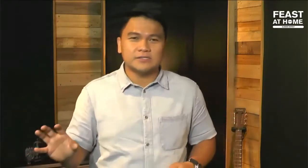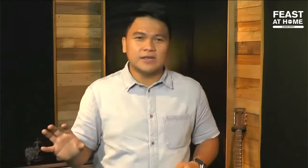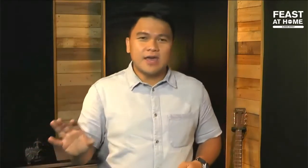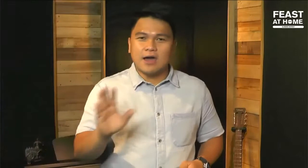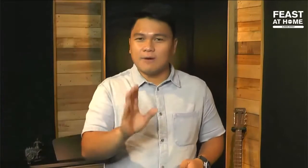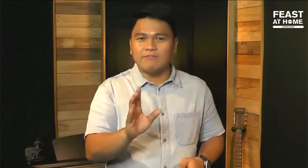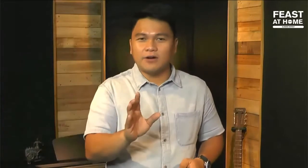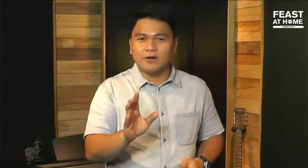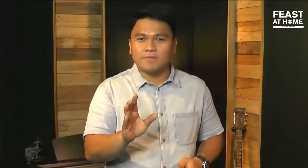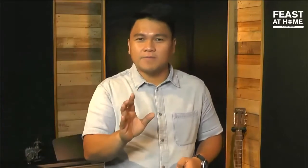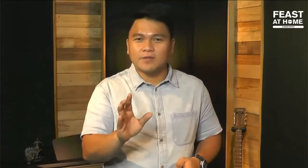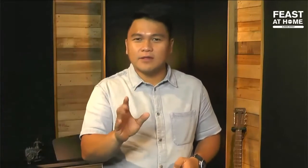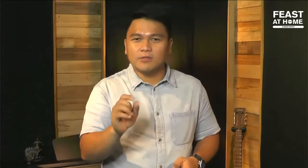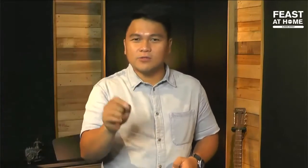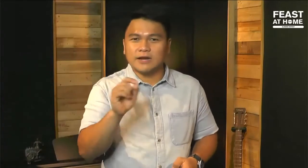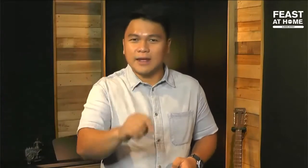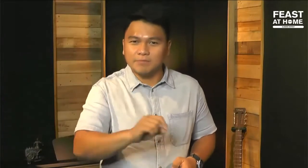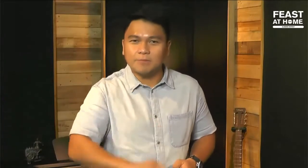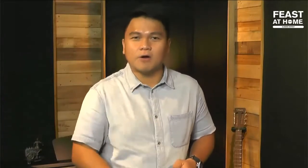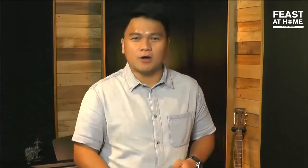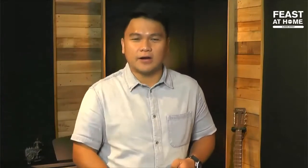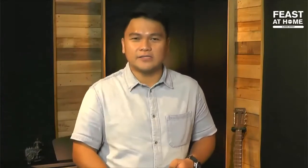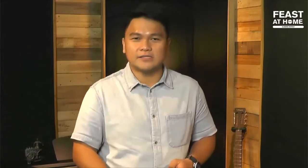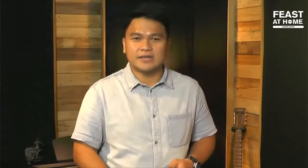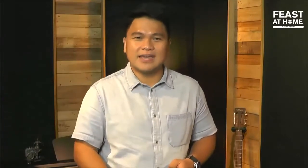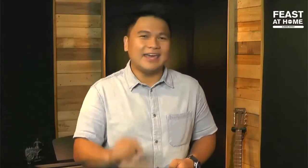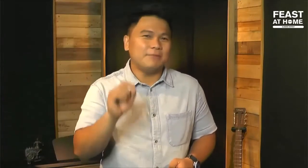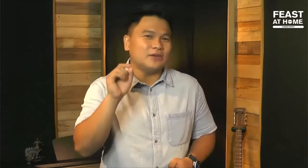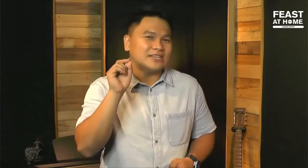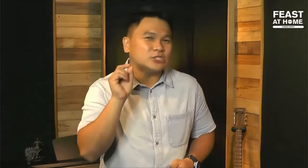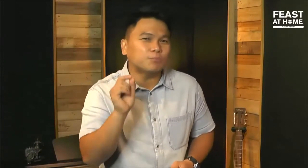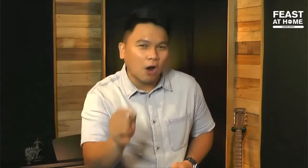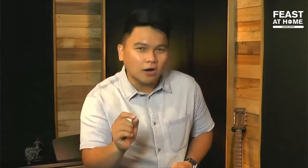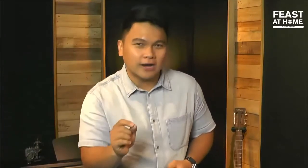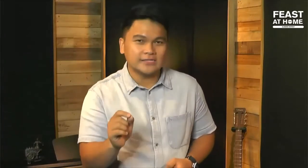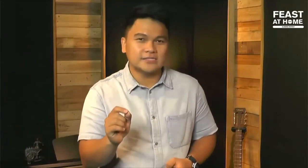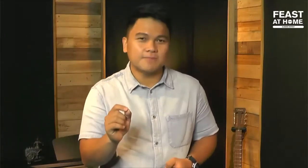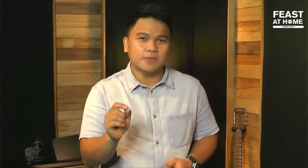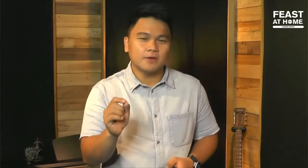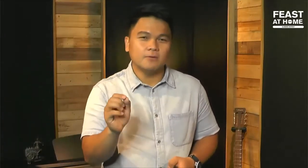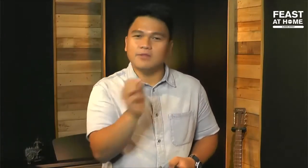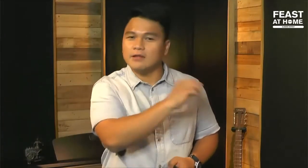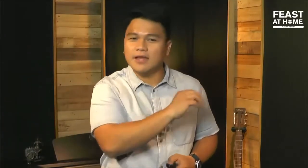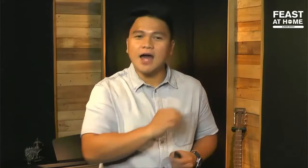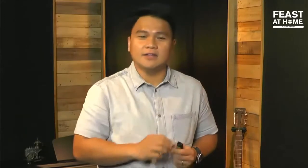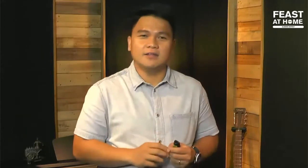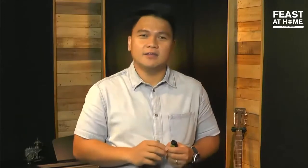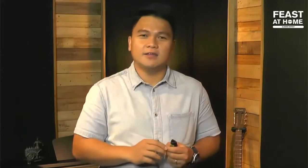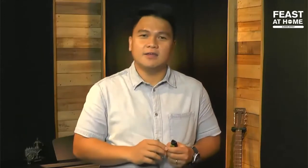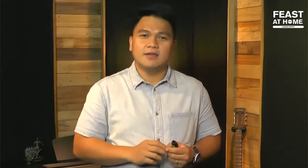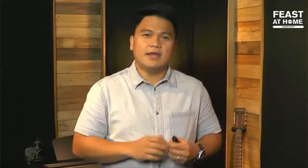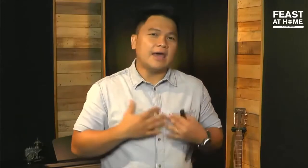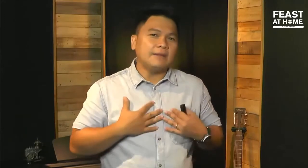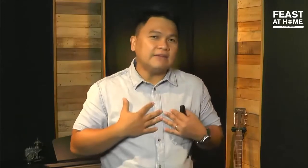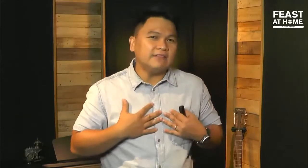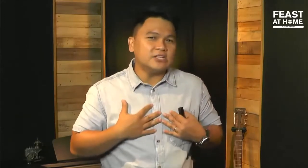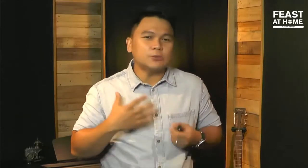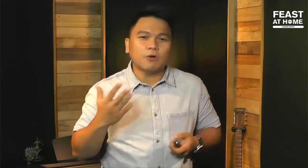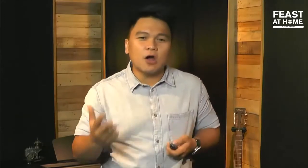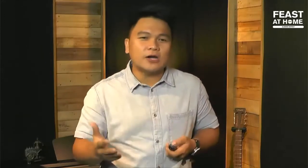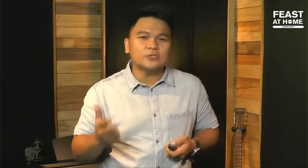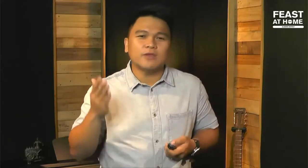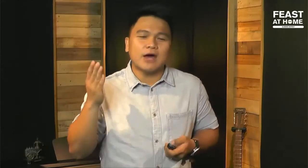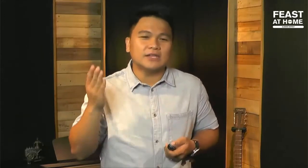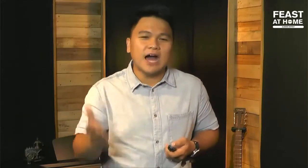progress. However, those are empty progress because it's progress without God. And I believe in